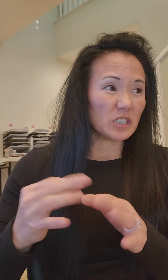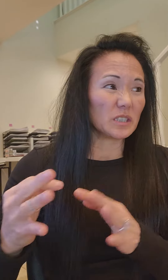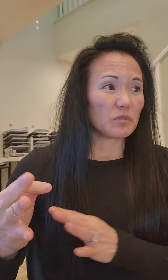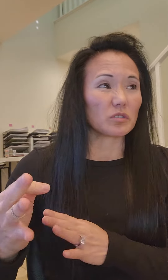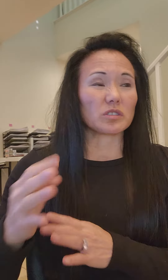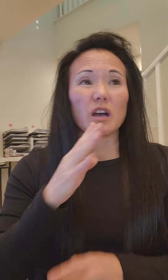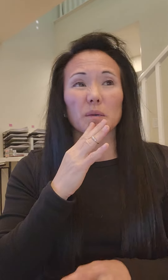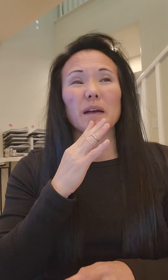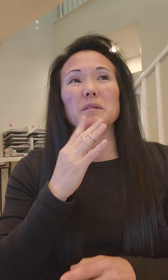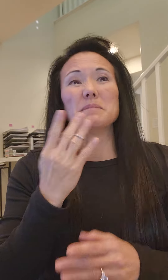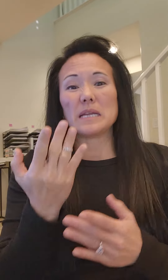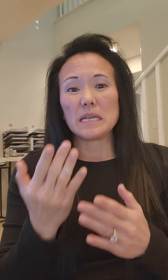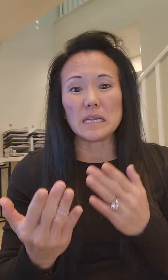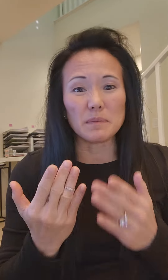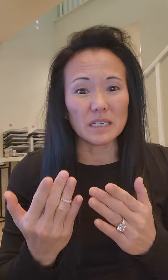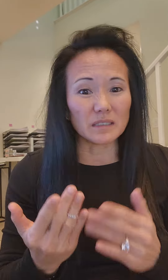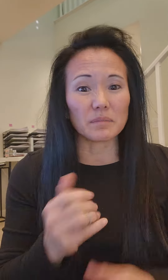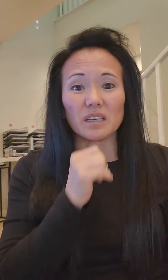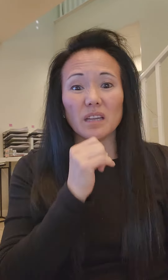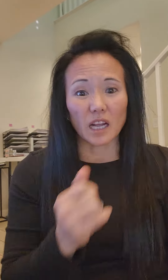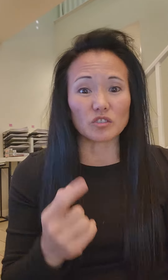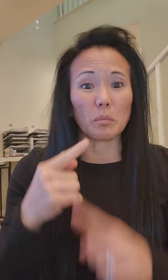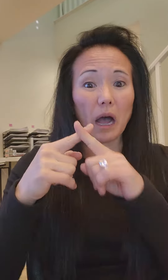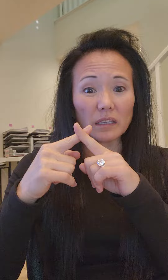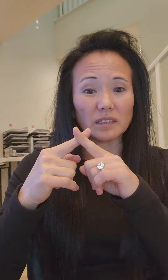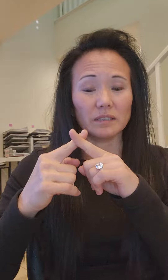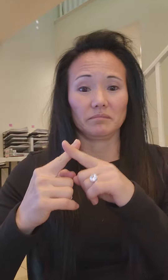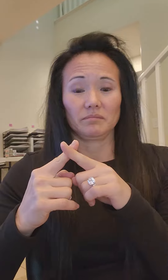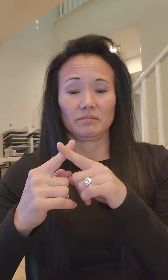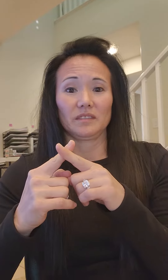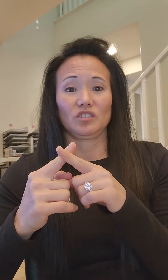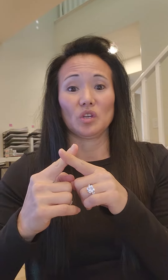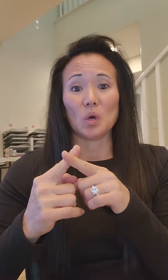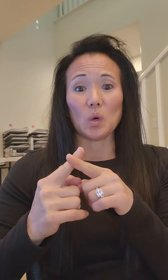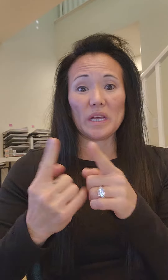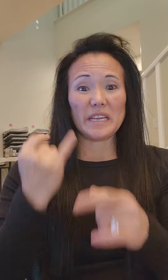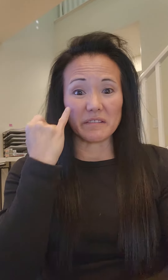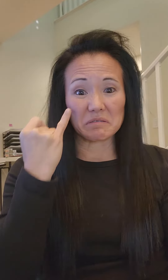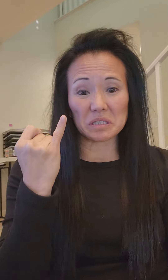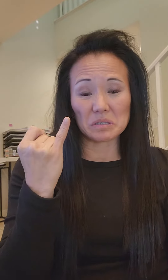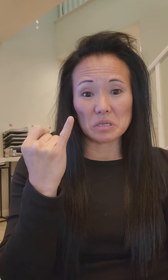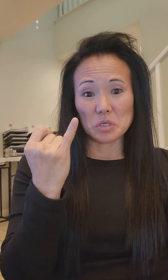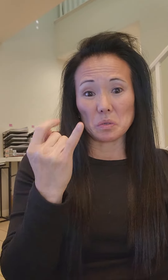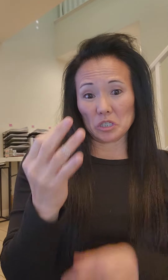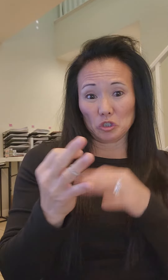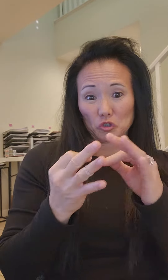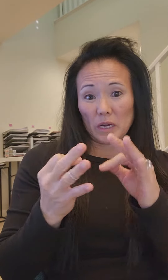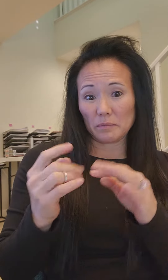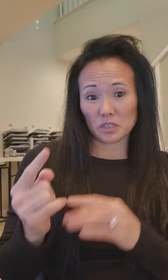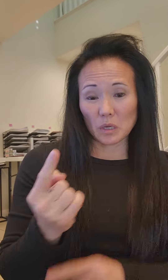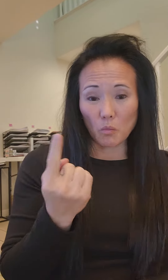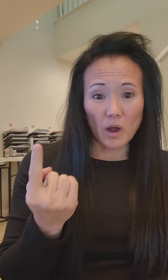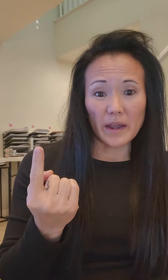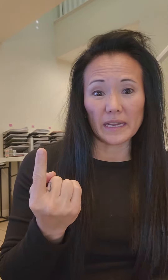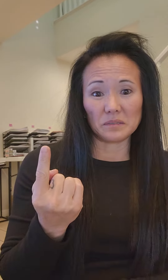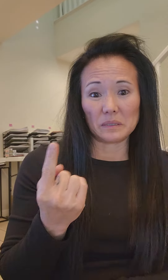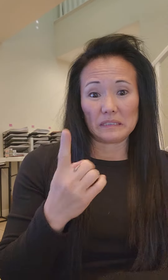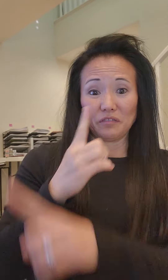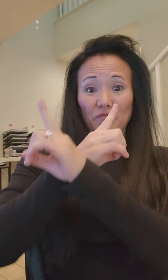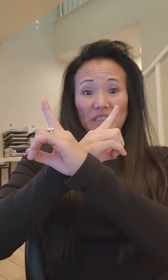if we're talking about maybe something not so positive. So if you want to describe someone as being